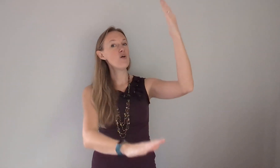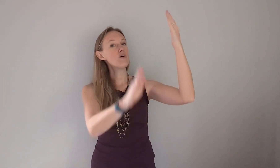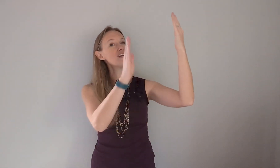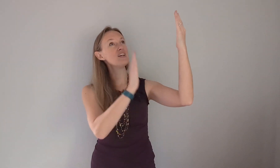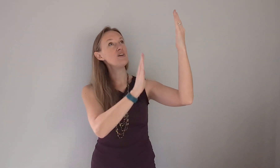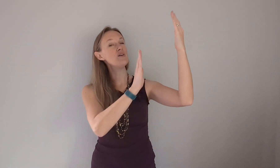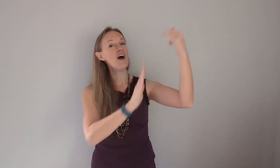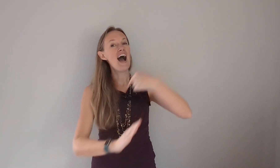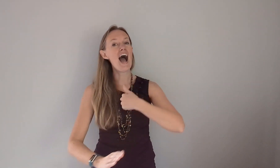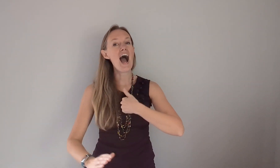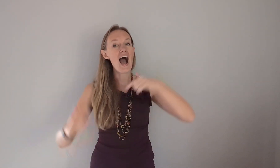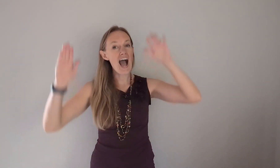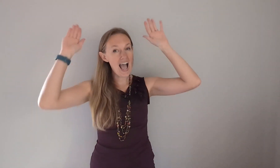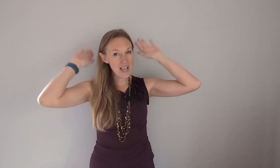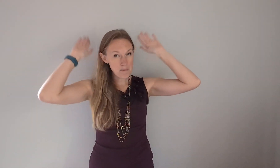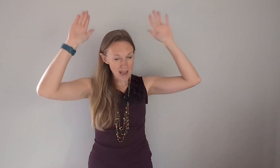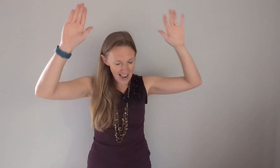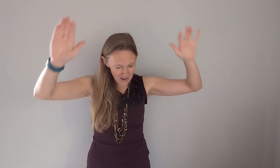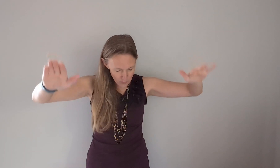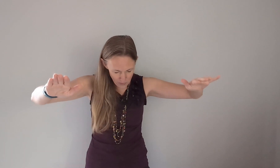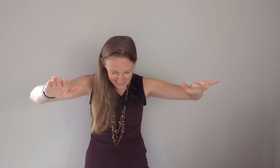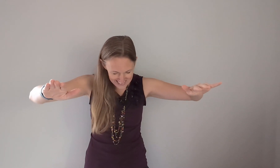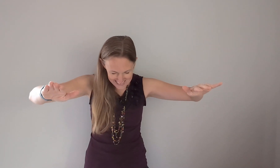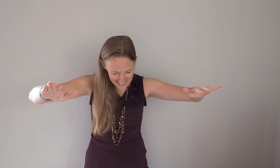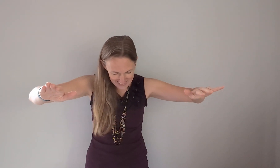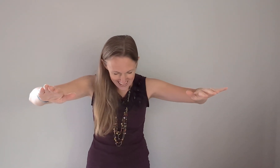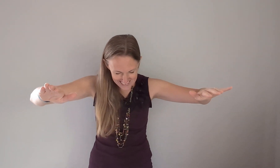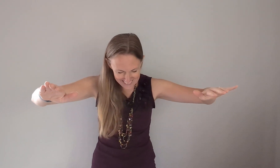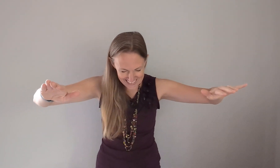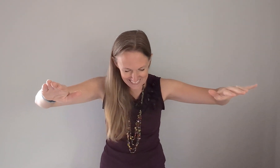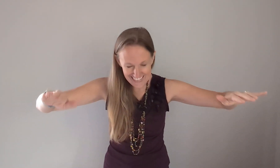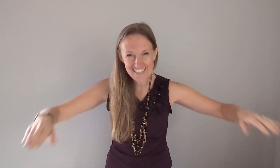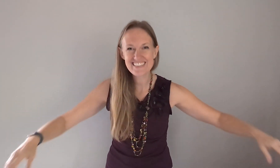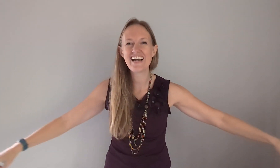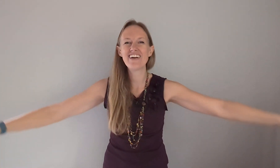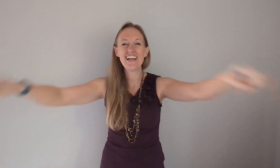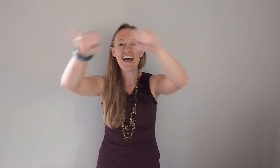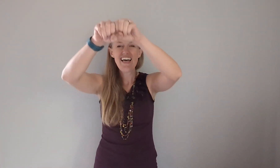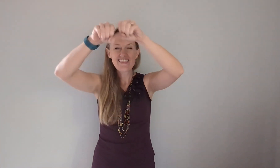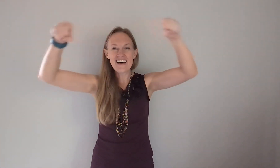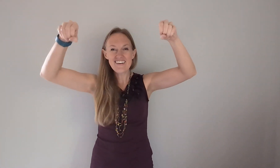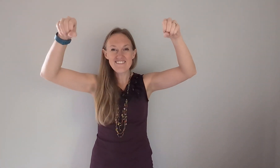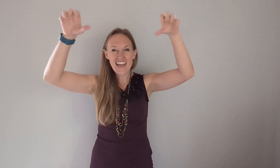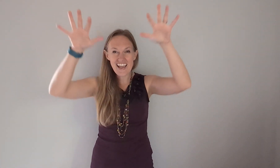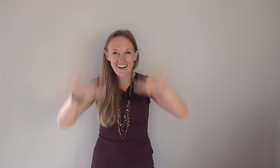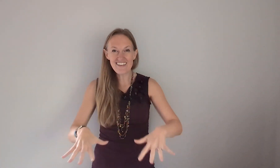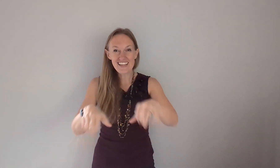Before you, I bow. One last time, guys. We can do it one last time, right? The veil